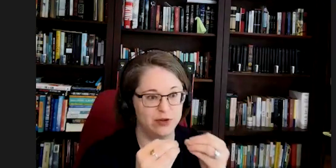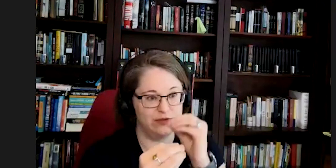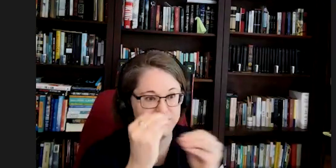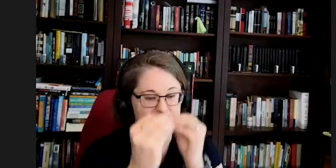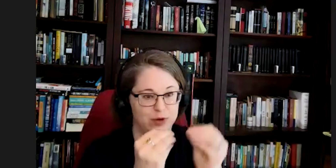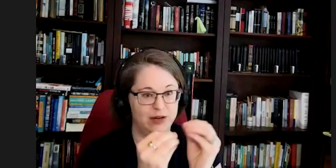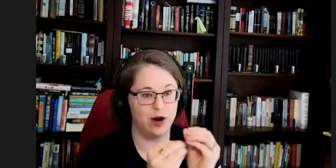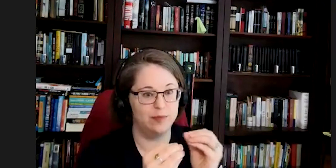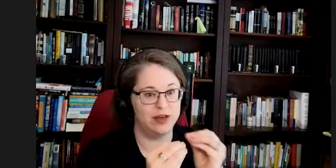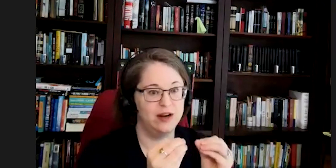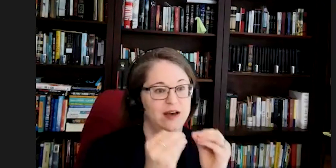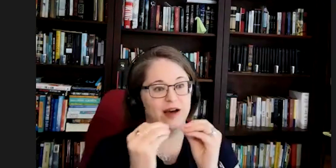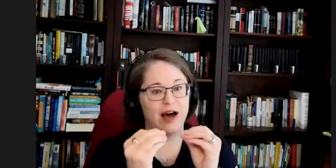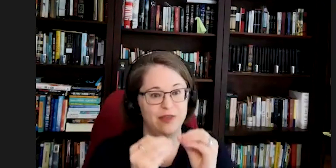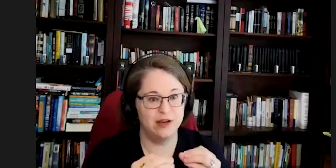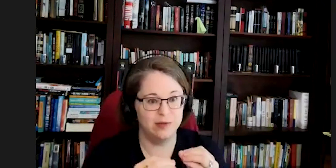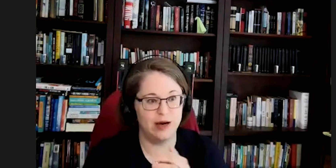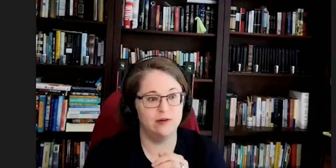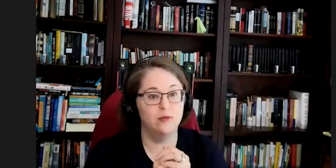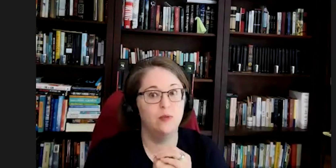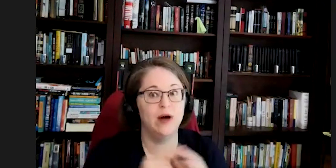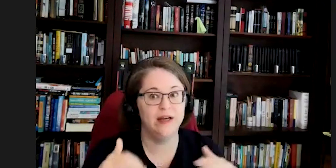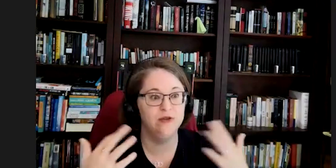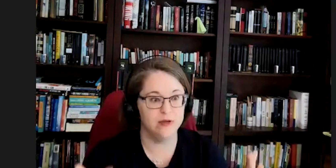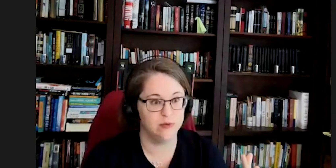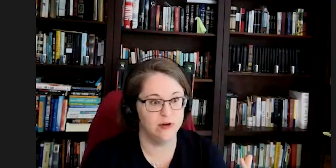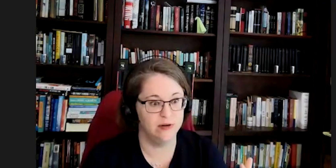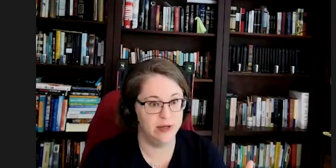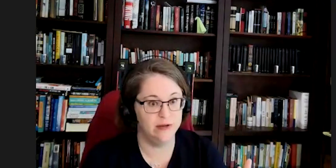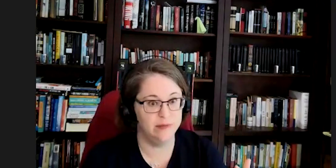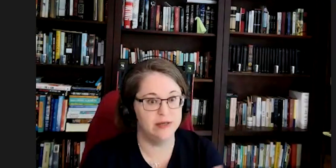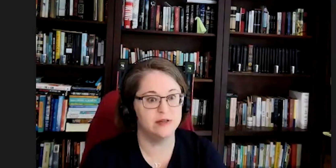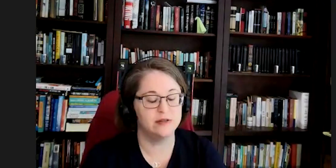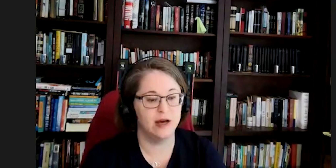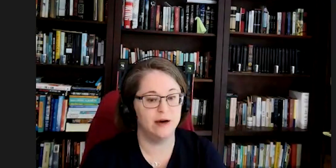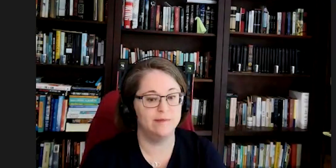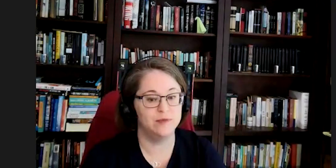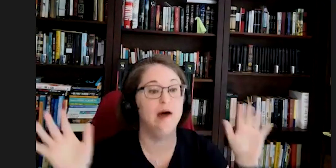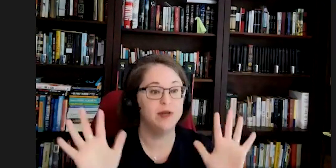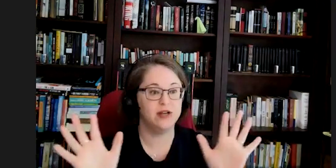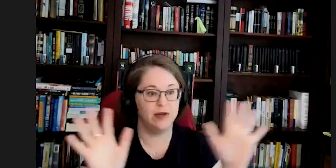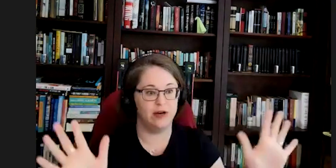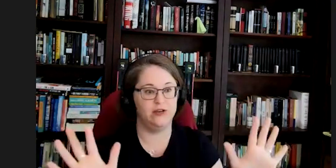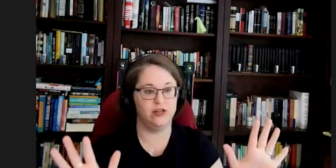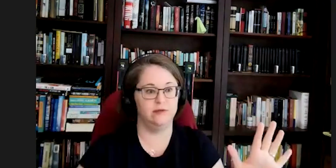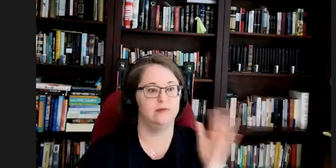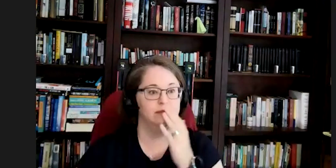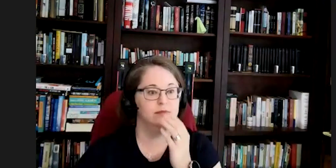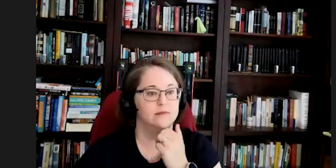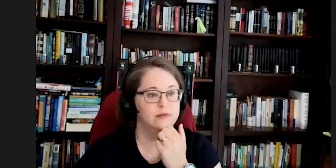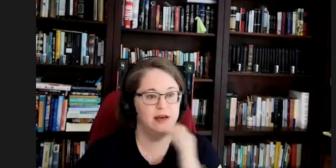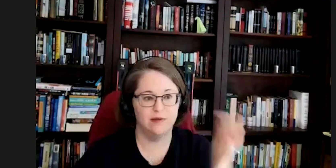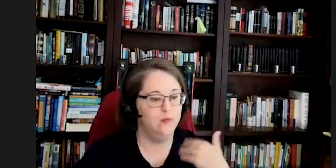is the level of nitty-gritty rub that I think about when I do this work on a weekly basis. So I'm going to stop there.